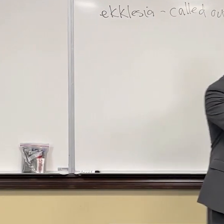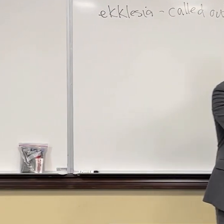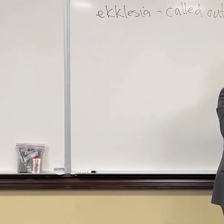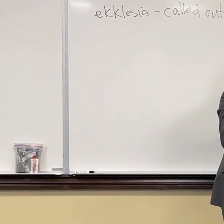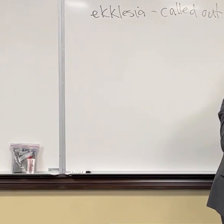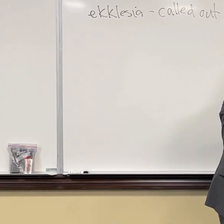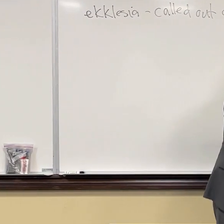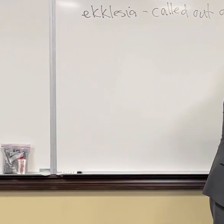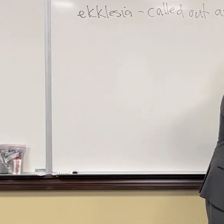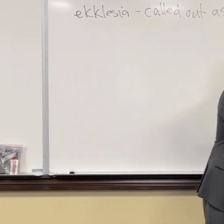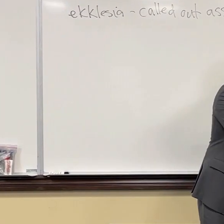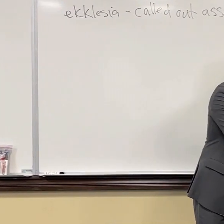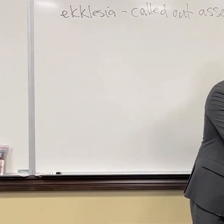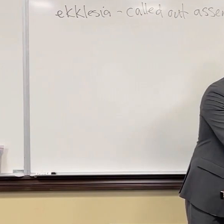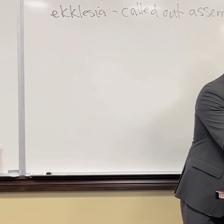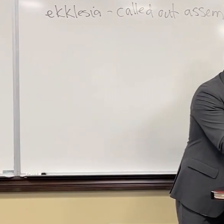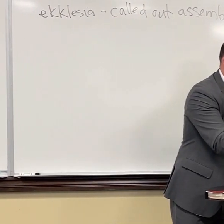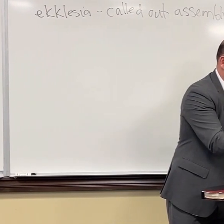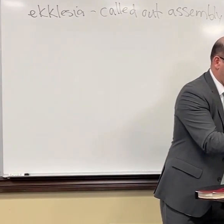So there were 11 disciples gathered there.